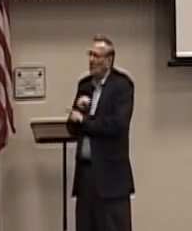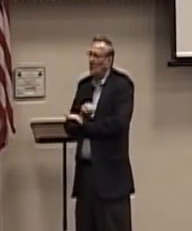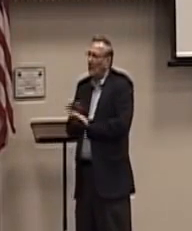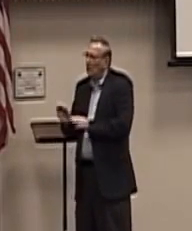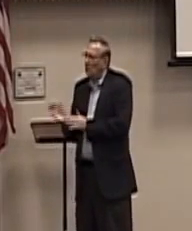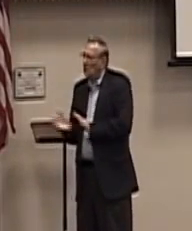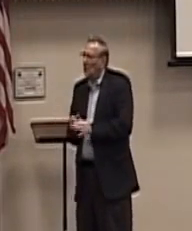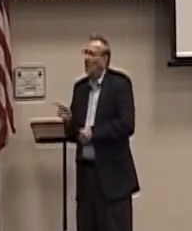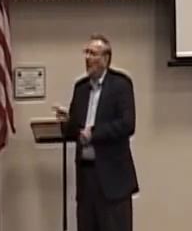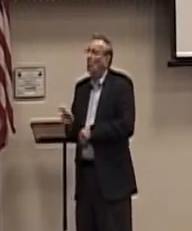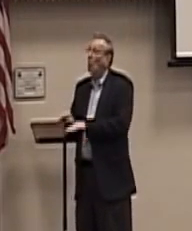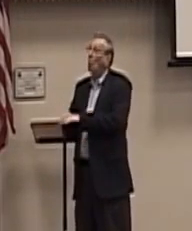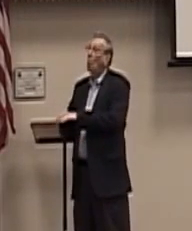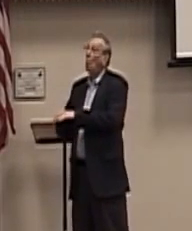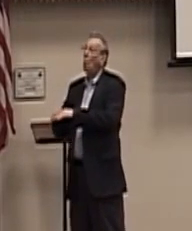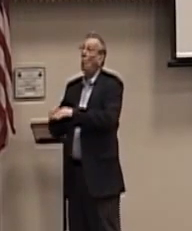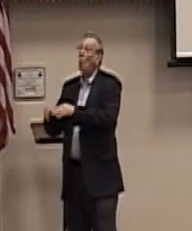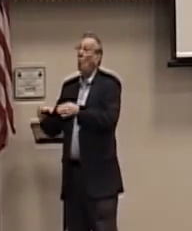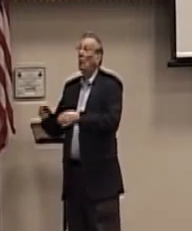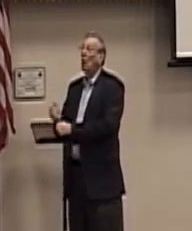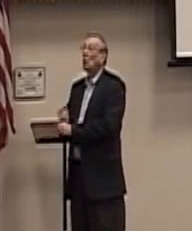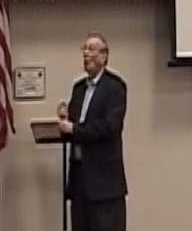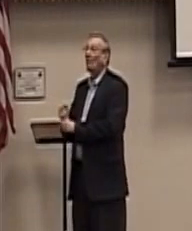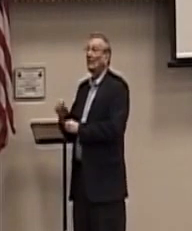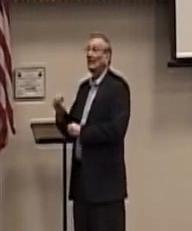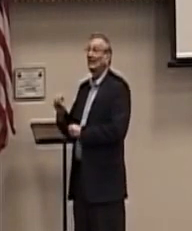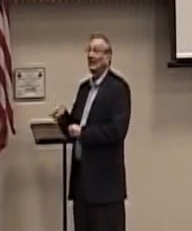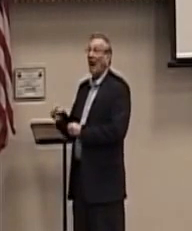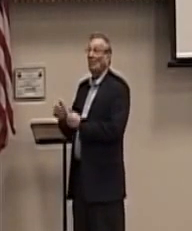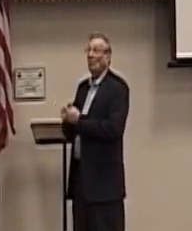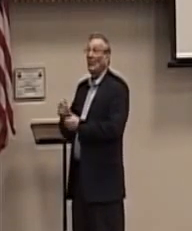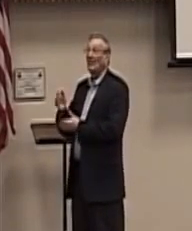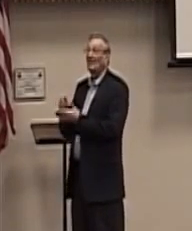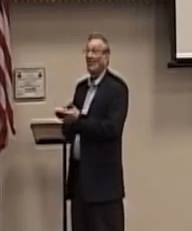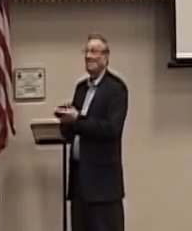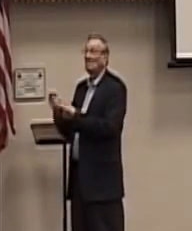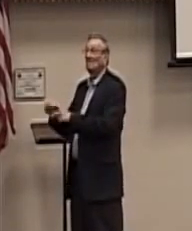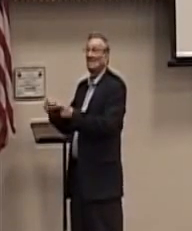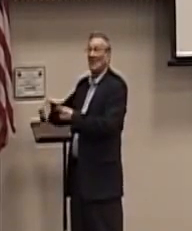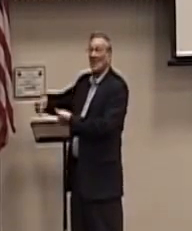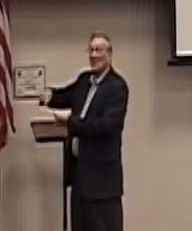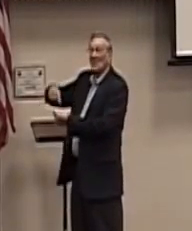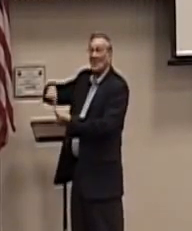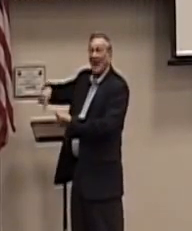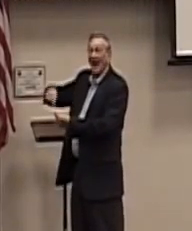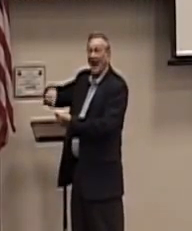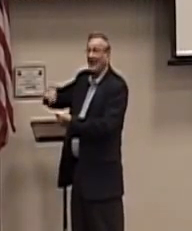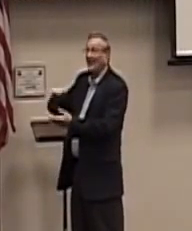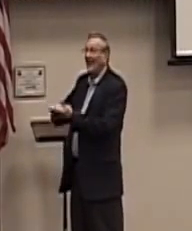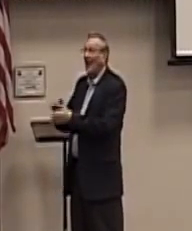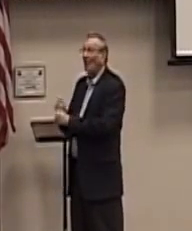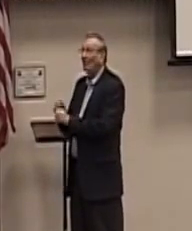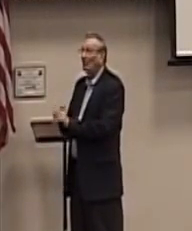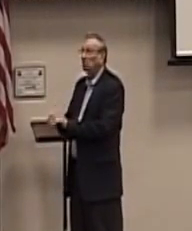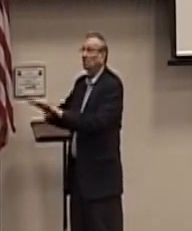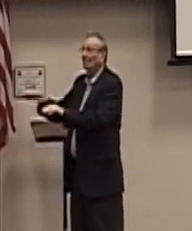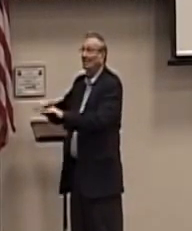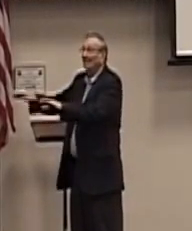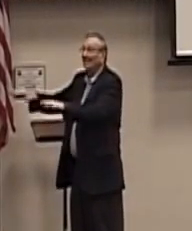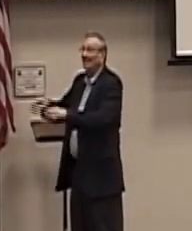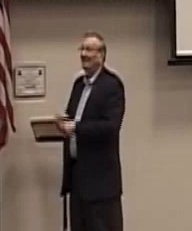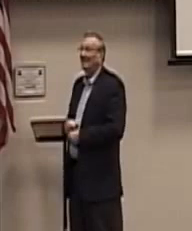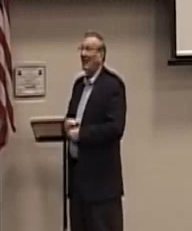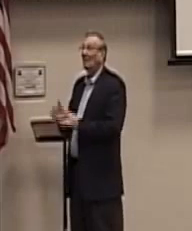they are going to open up a coffee shop with some events that are going to go out of that coffee shop on a regular basis that